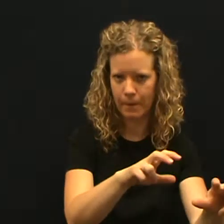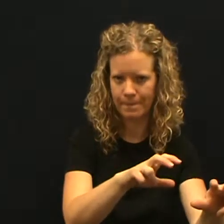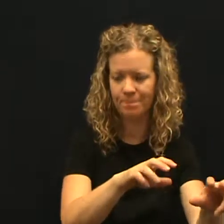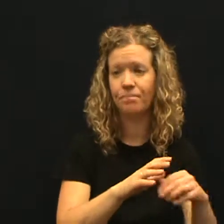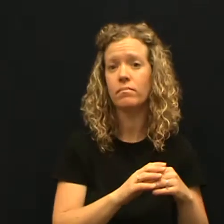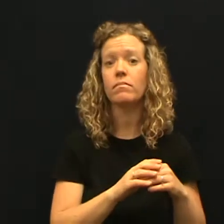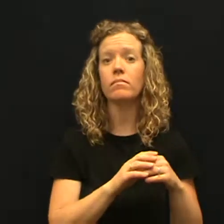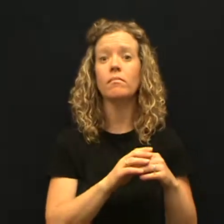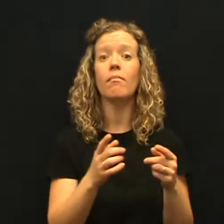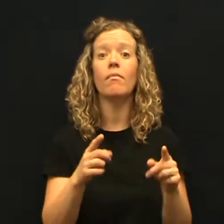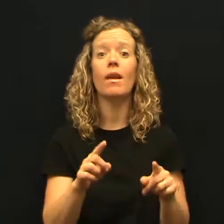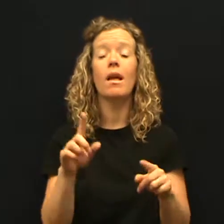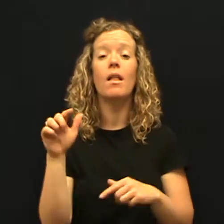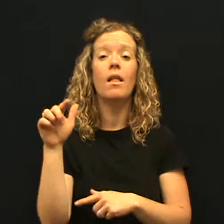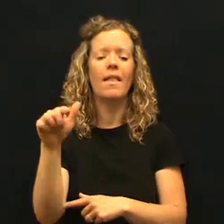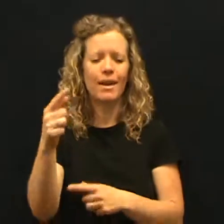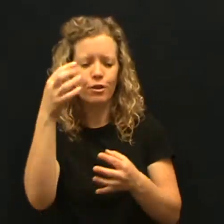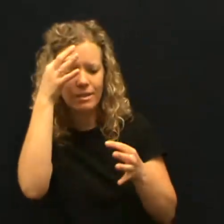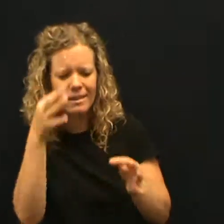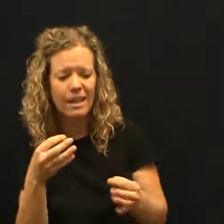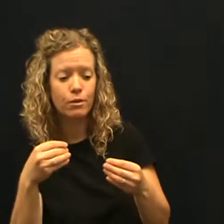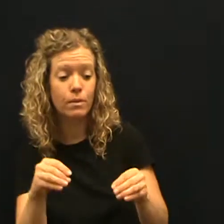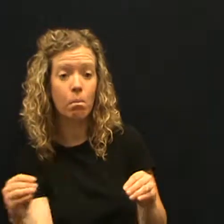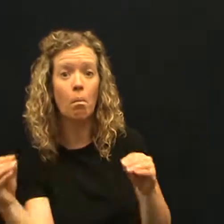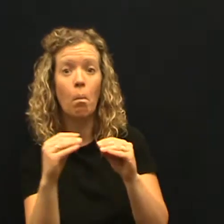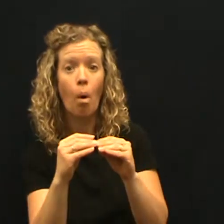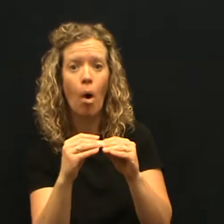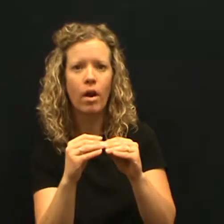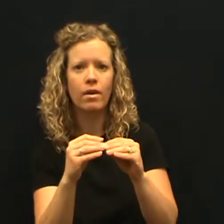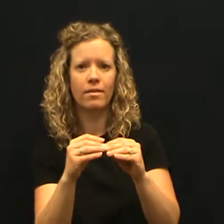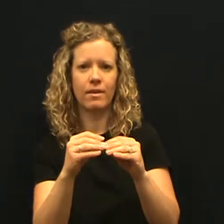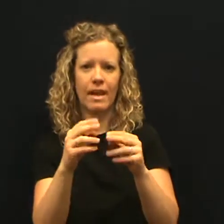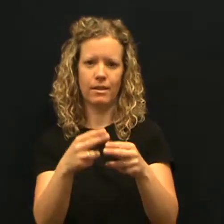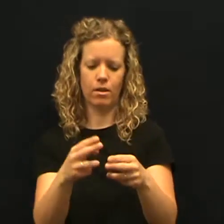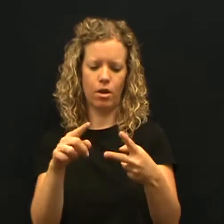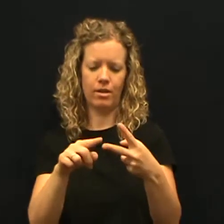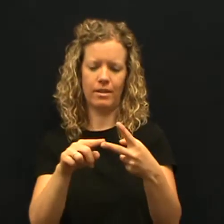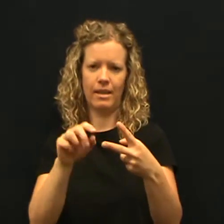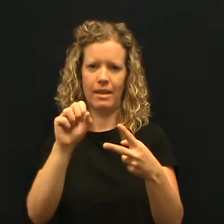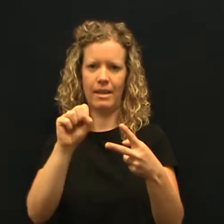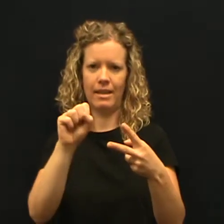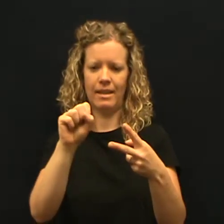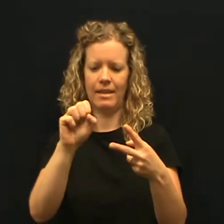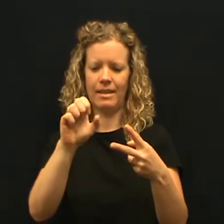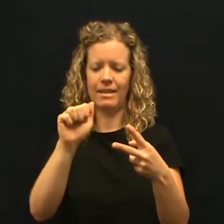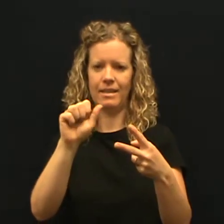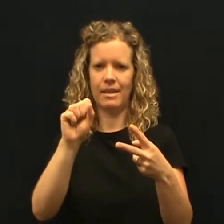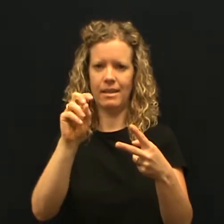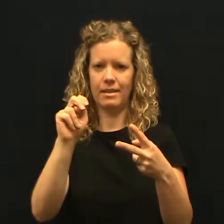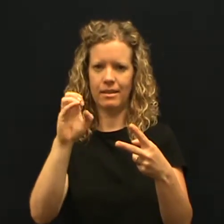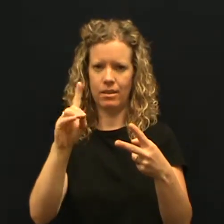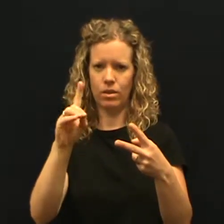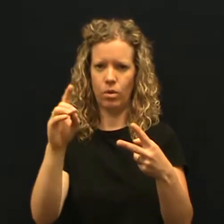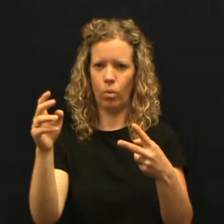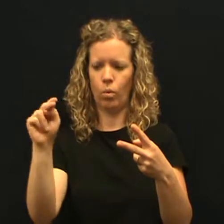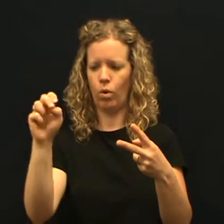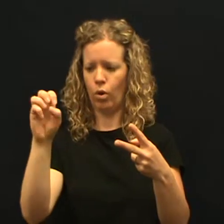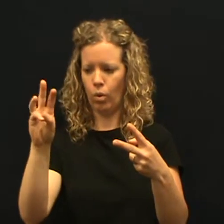on, it's called a seasoned new issue. It's just all the subsequent issues of new stock to the public. And